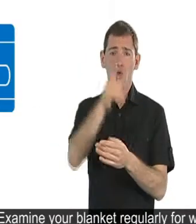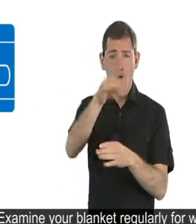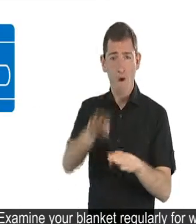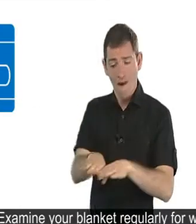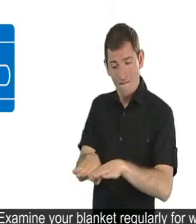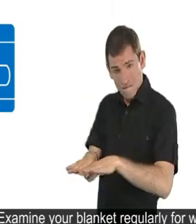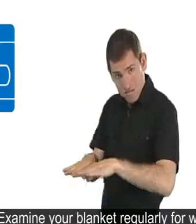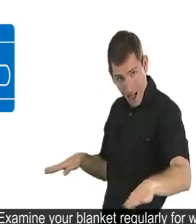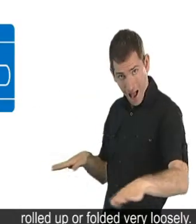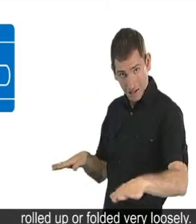loosely.